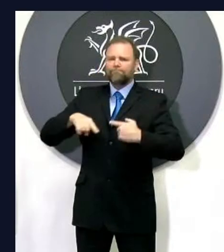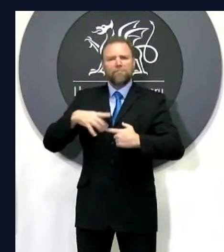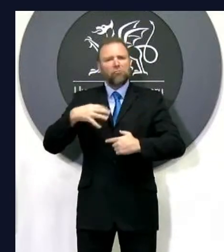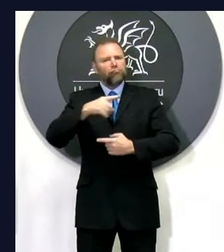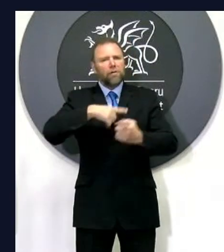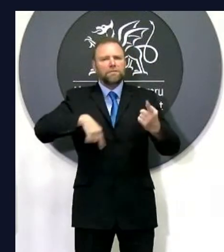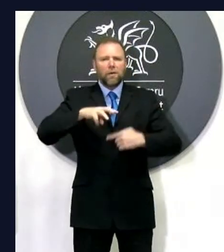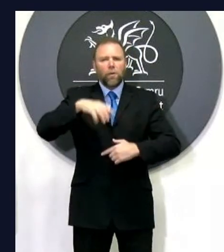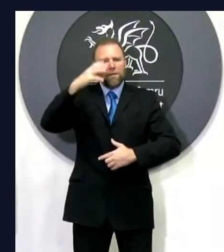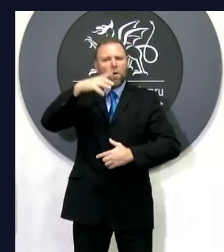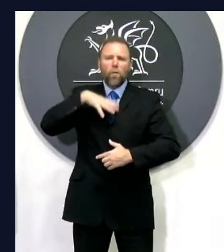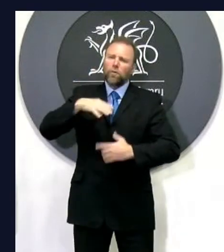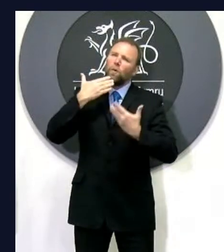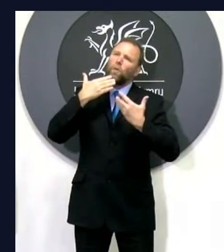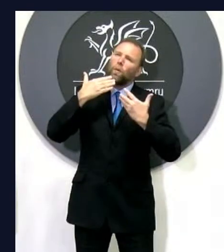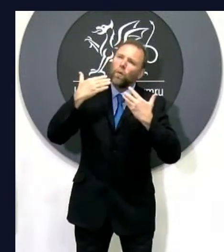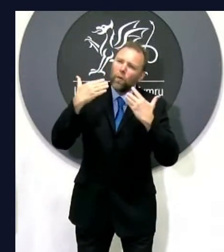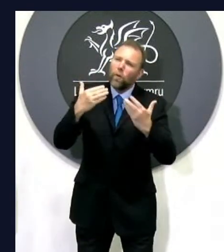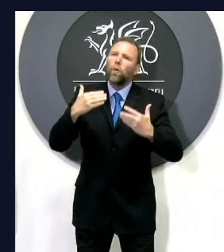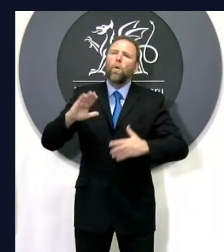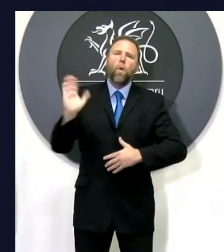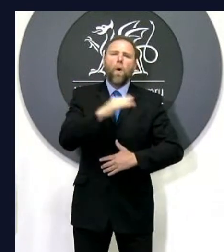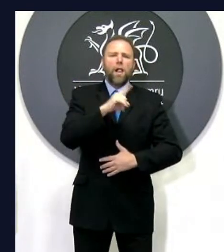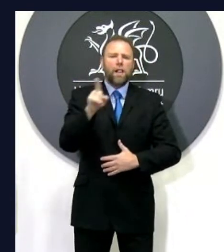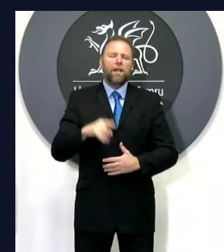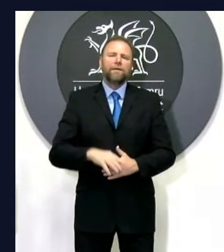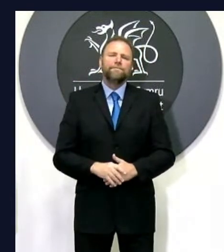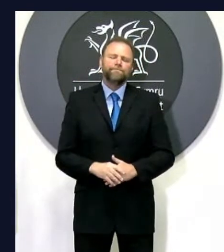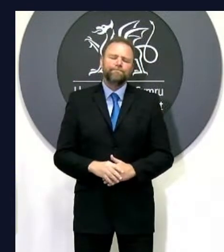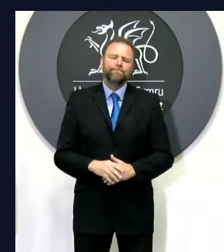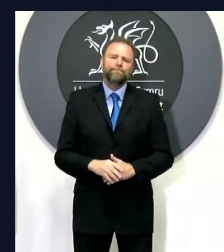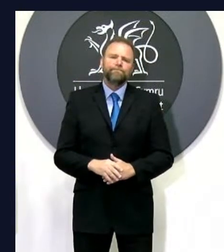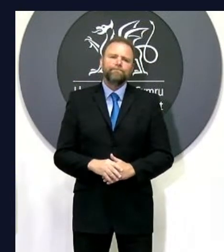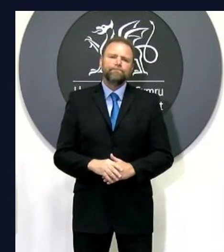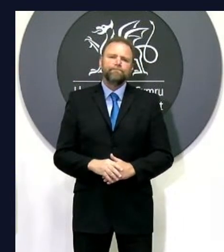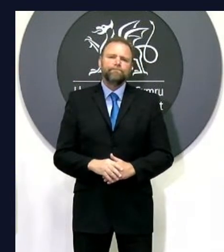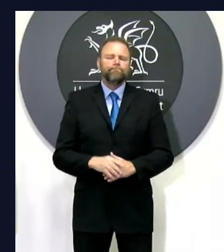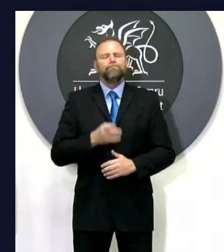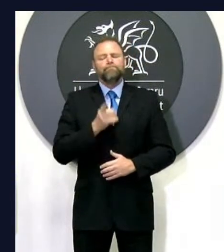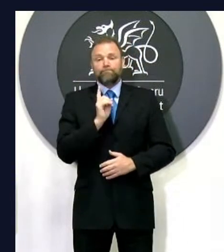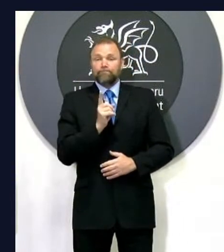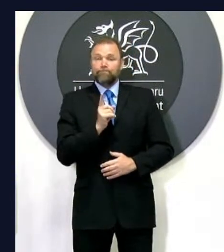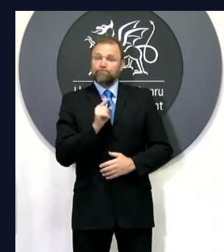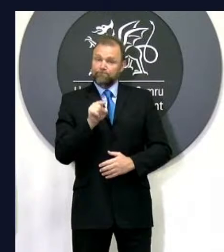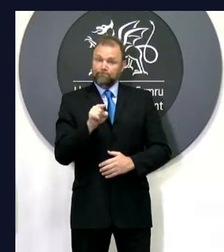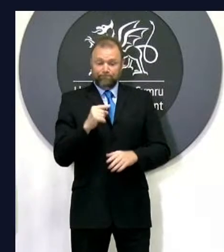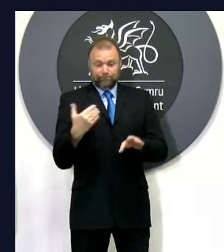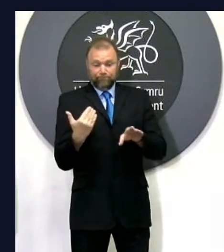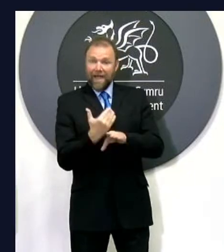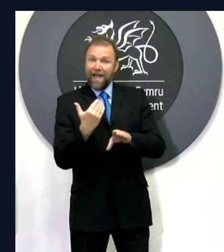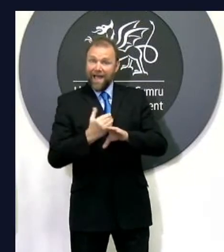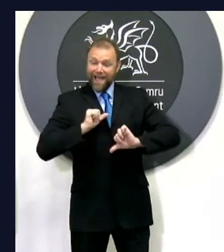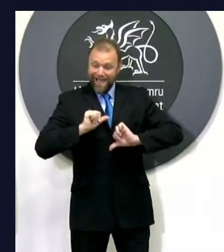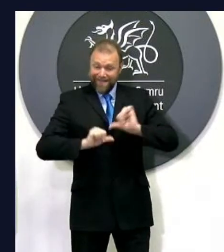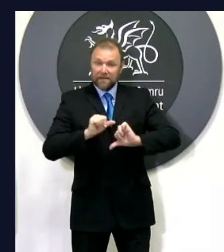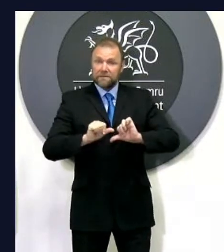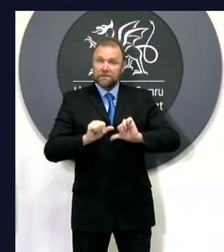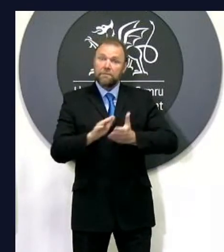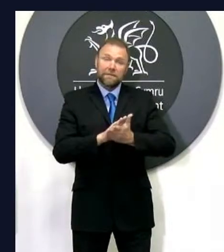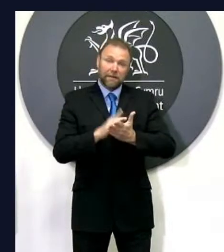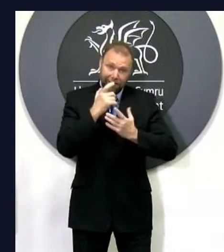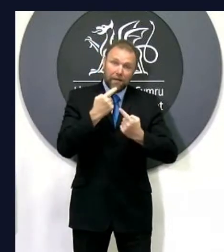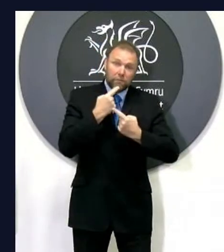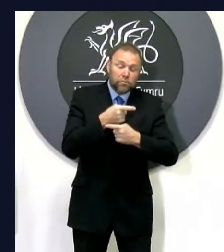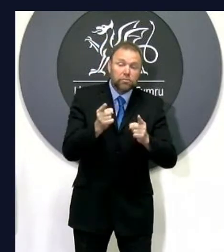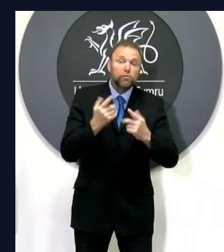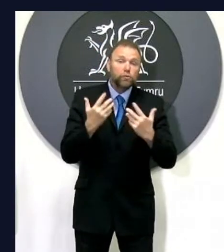each and every one of them. And it is because of those efforts that I am able to say